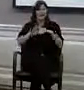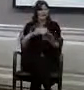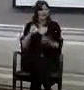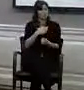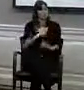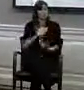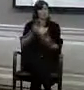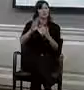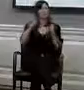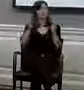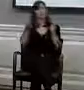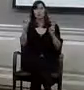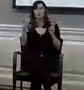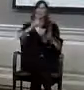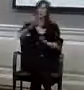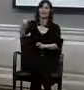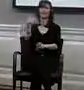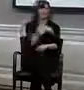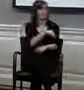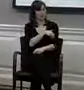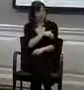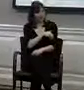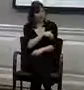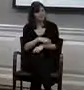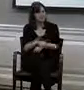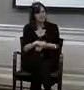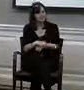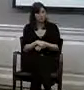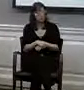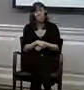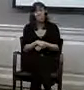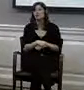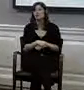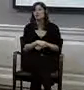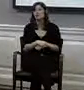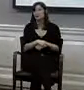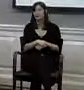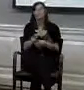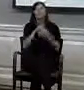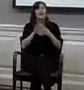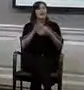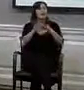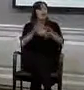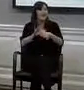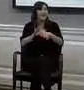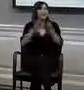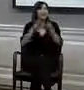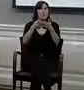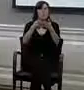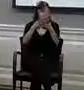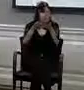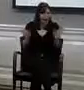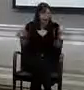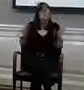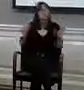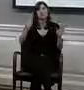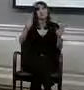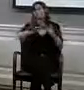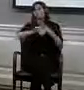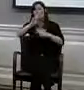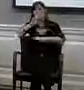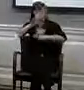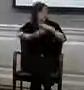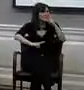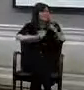the examples we're giving will in fact relate very widely to other universal issues, as well as